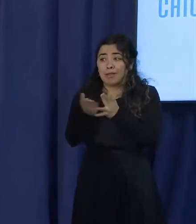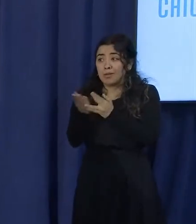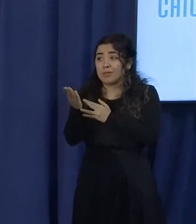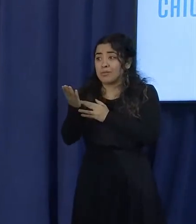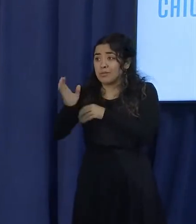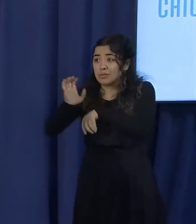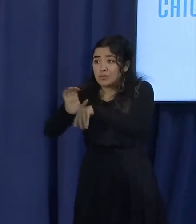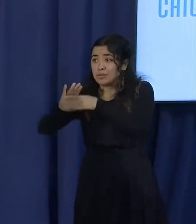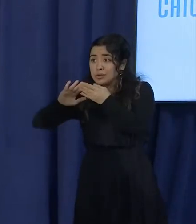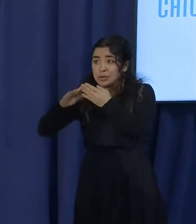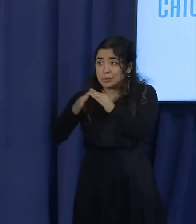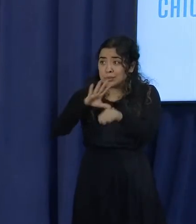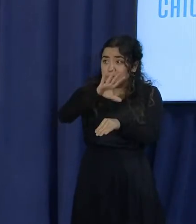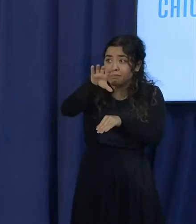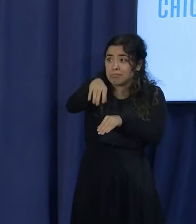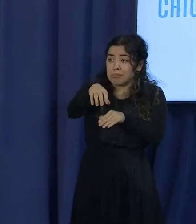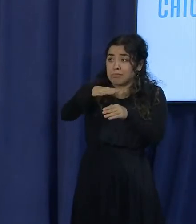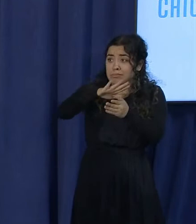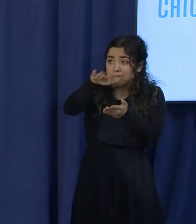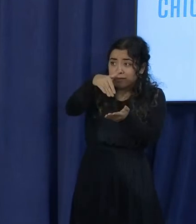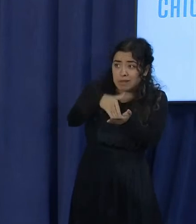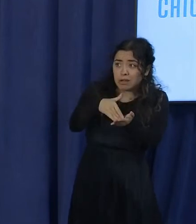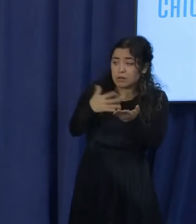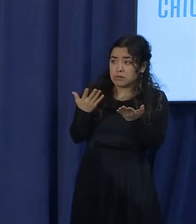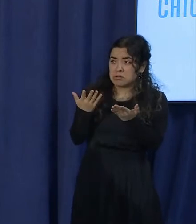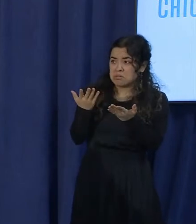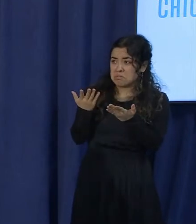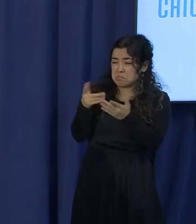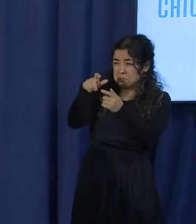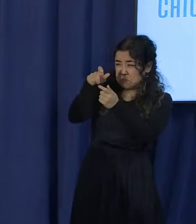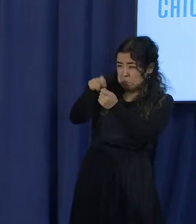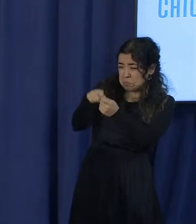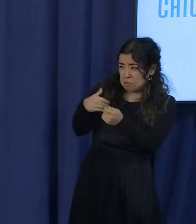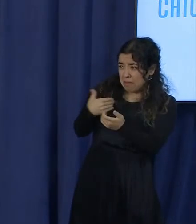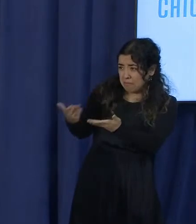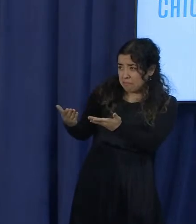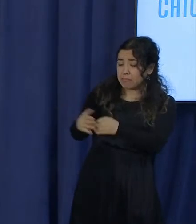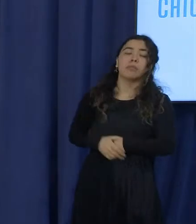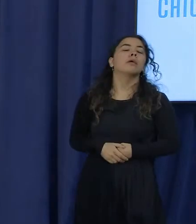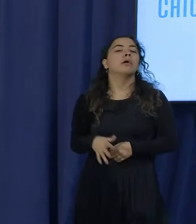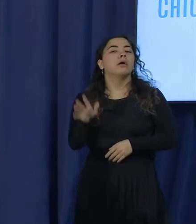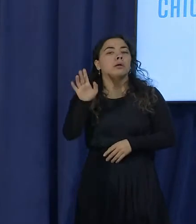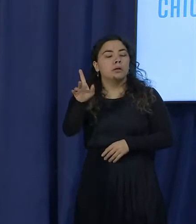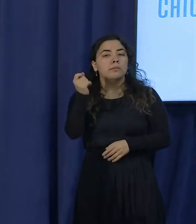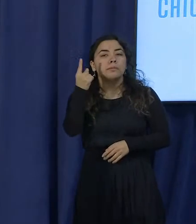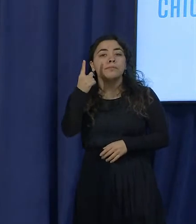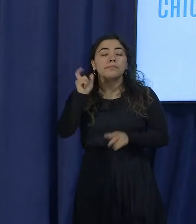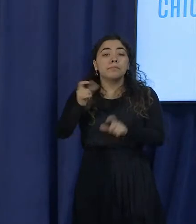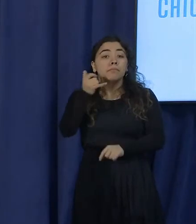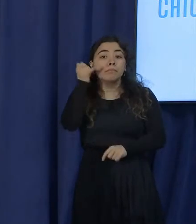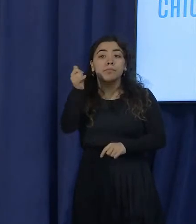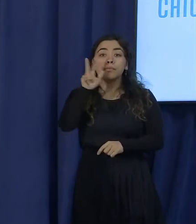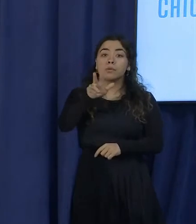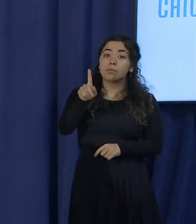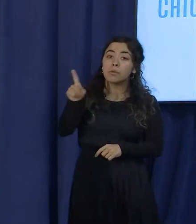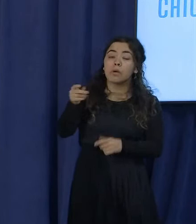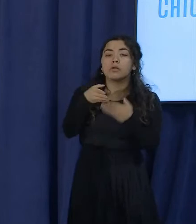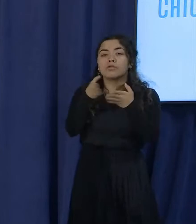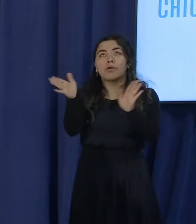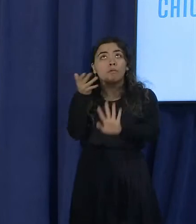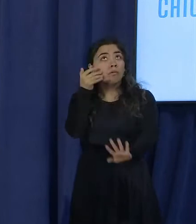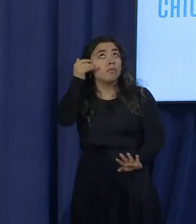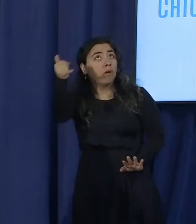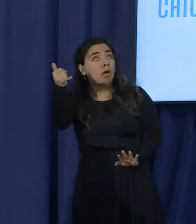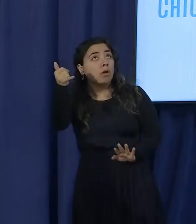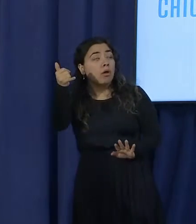So couple of answers to that. So first of all, when people call 311 or call the general hotlines, we're able to